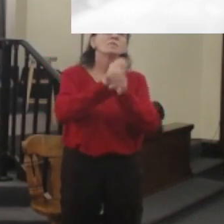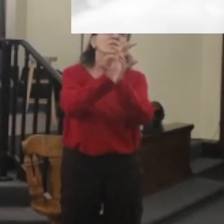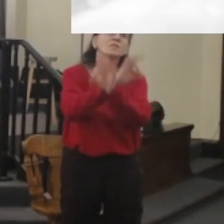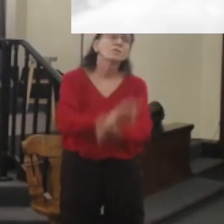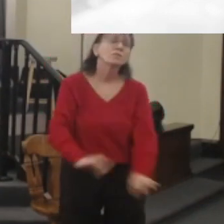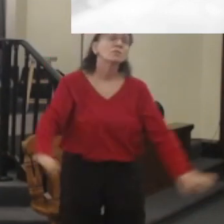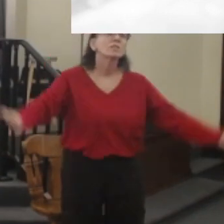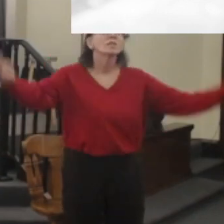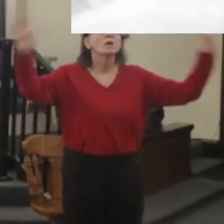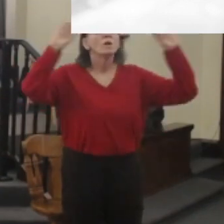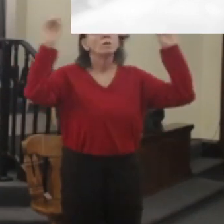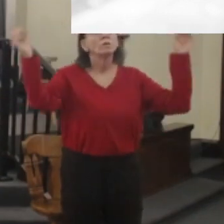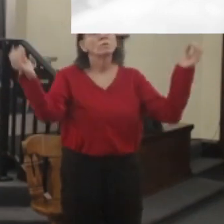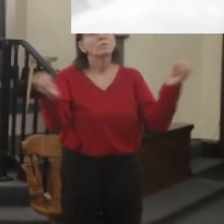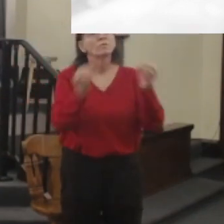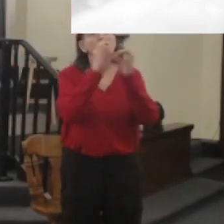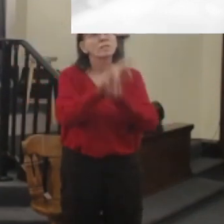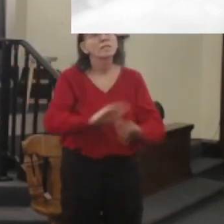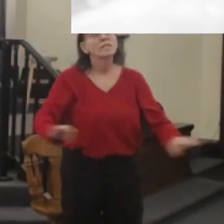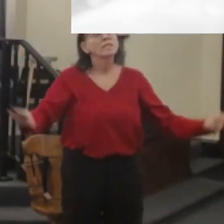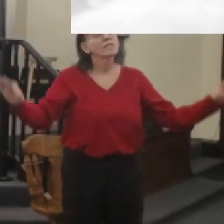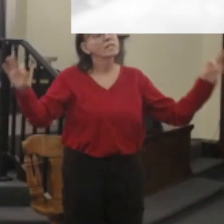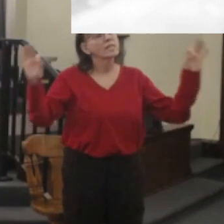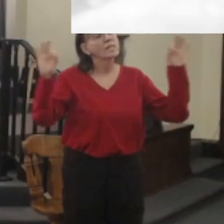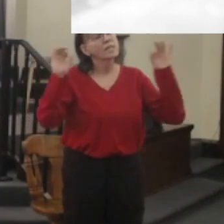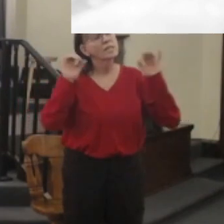free. Oh, is free